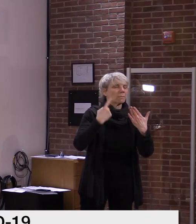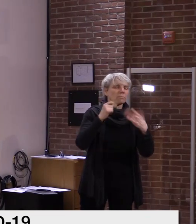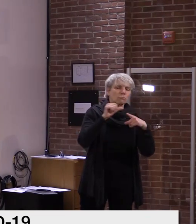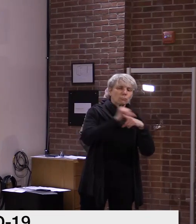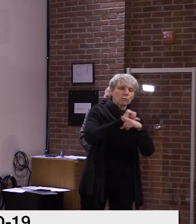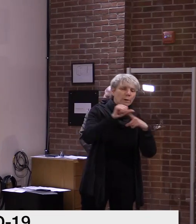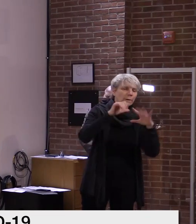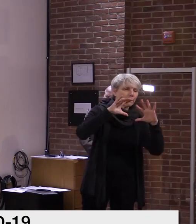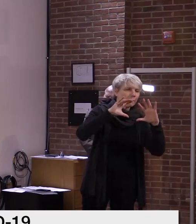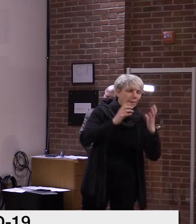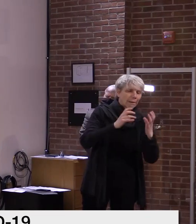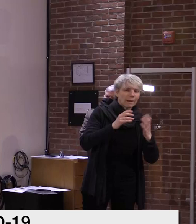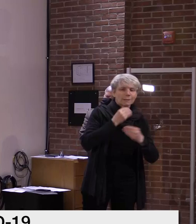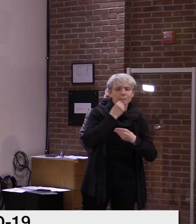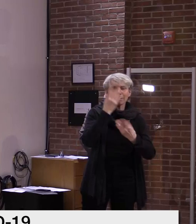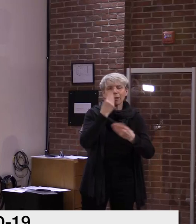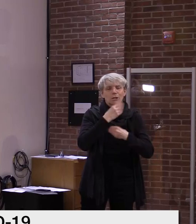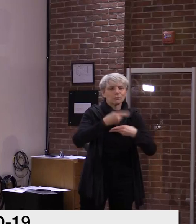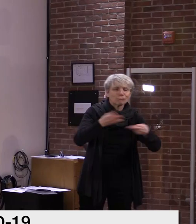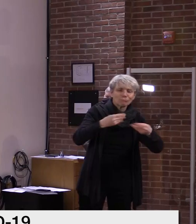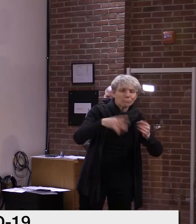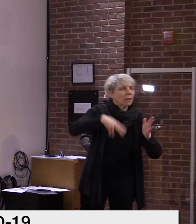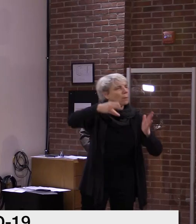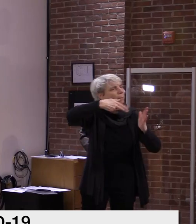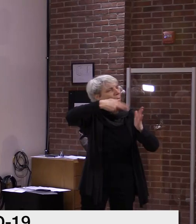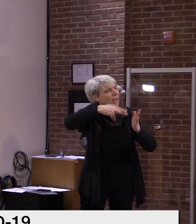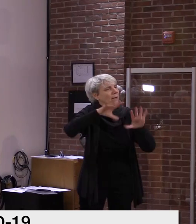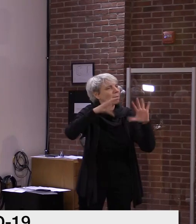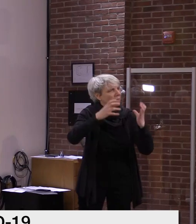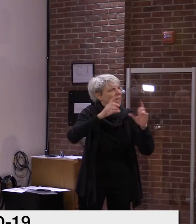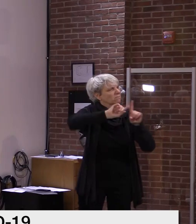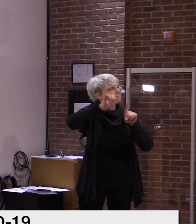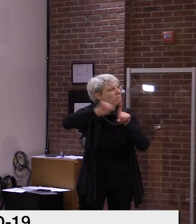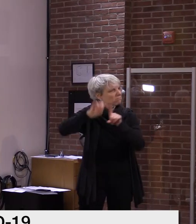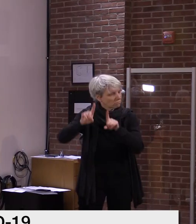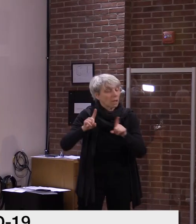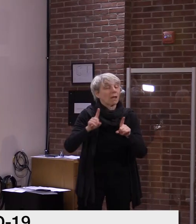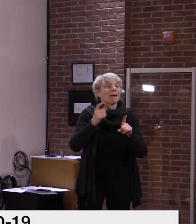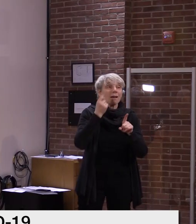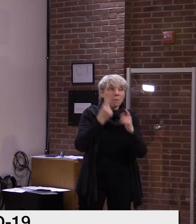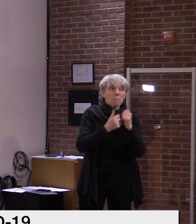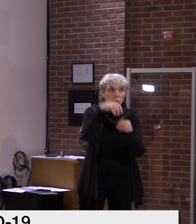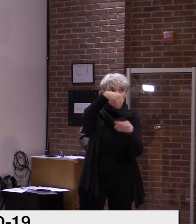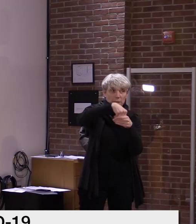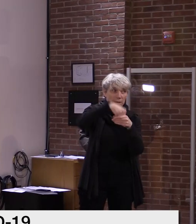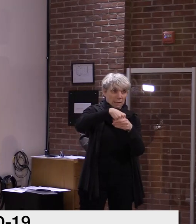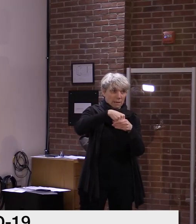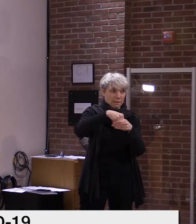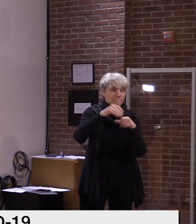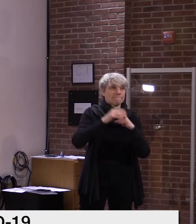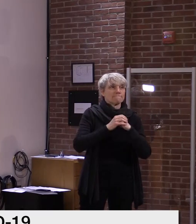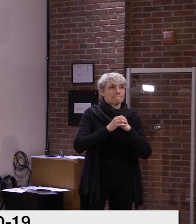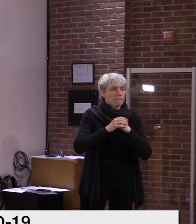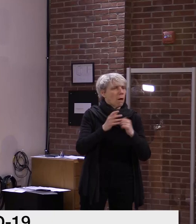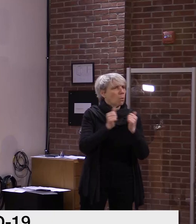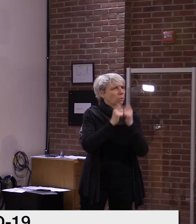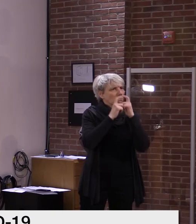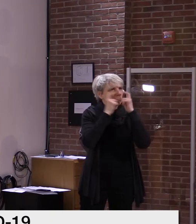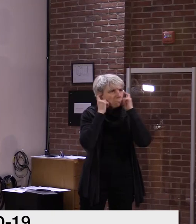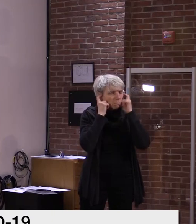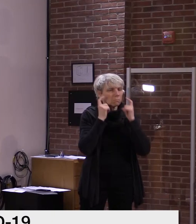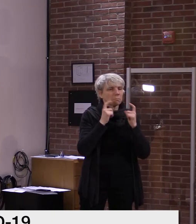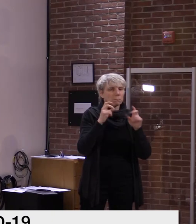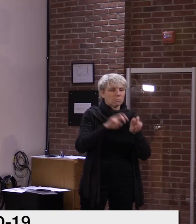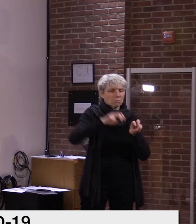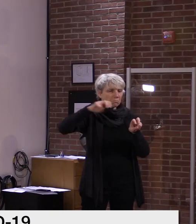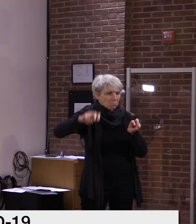They plan to do some lunches. There's a painting class. And most of these are indoors, and they are wearing masks and